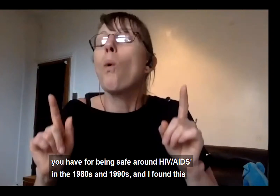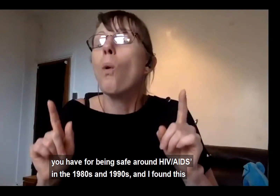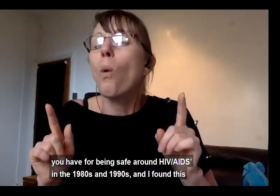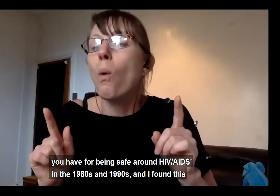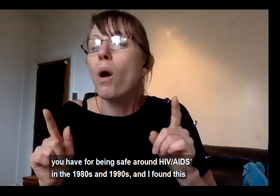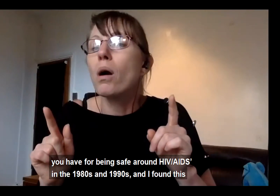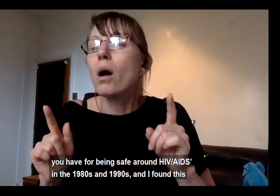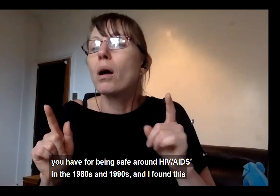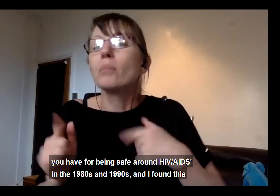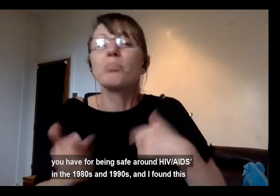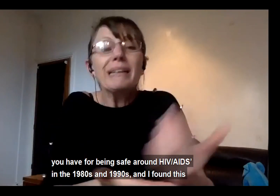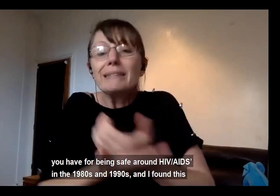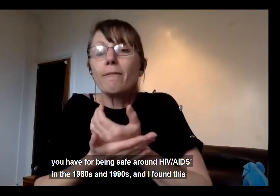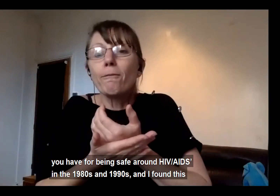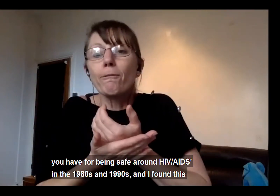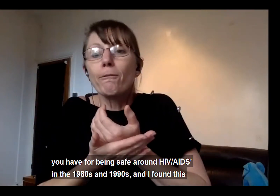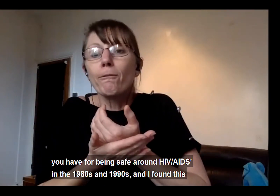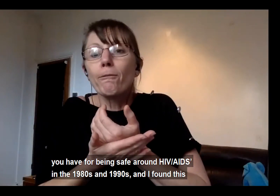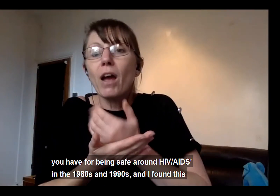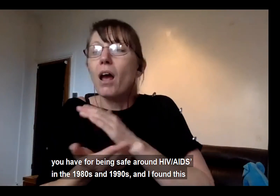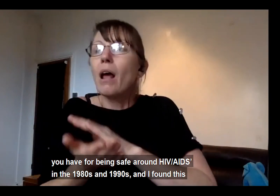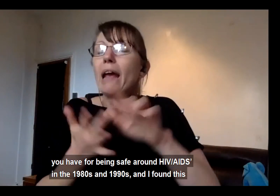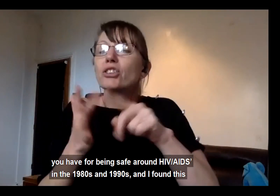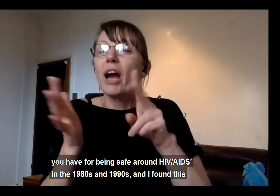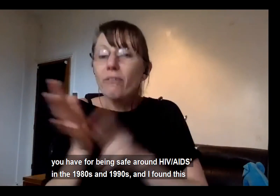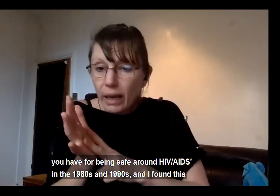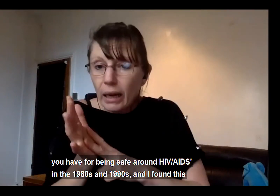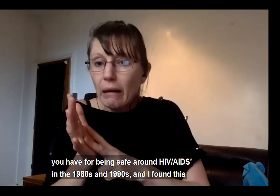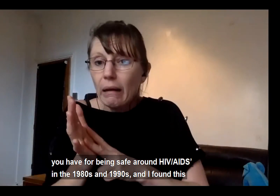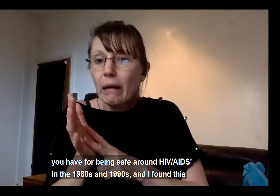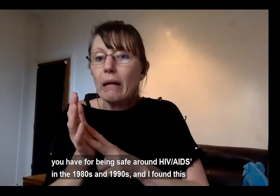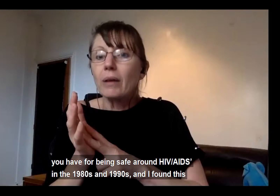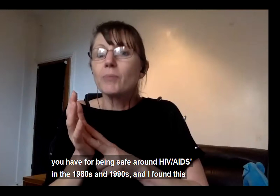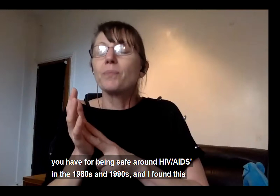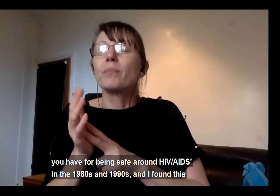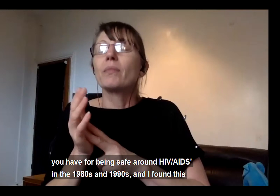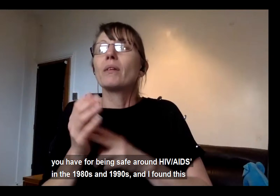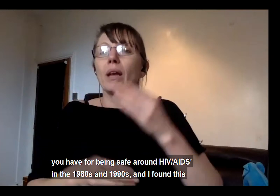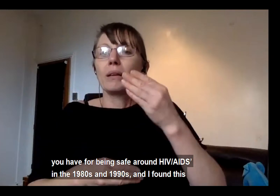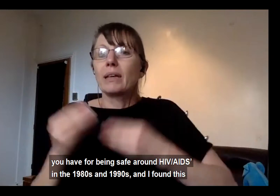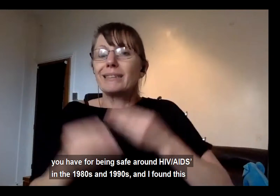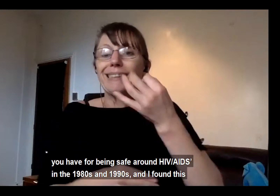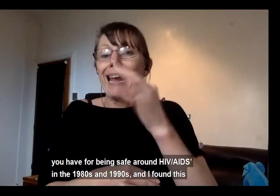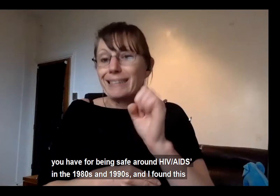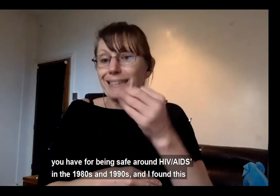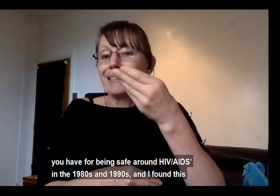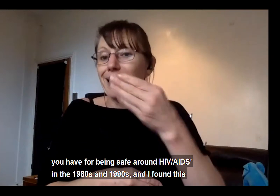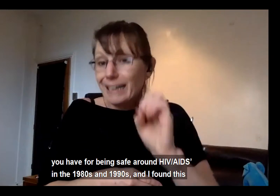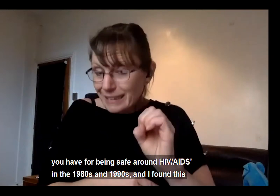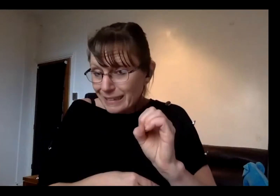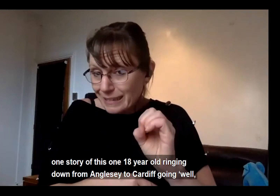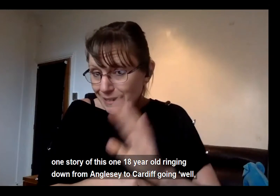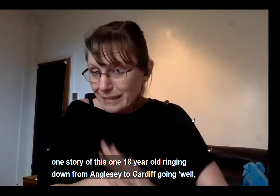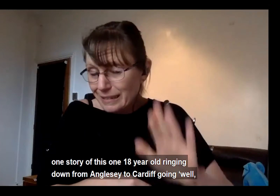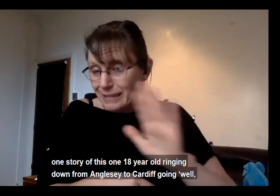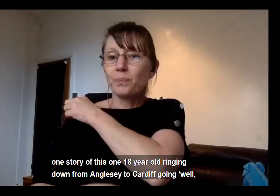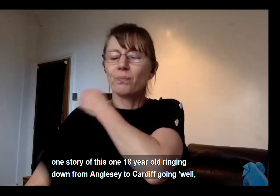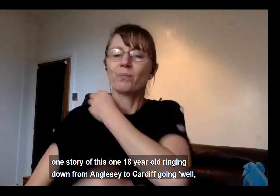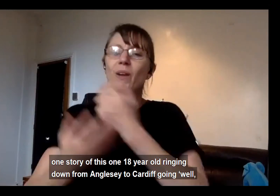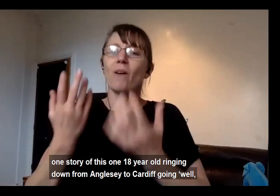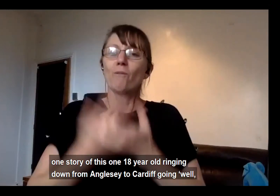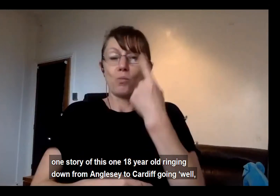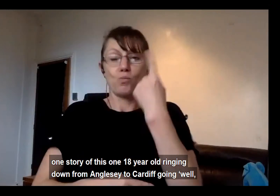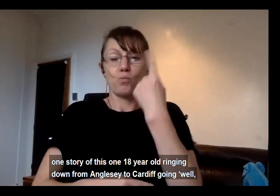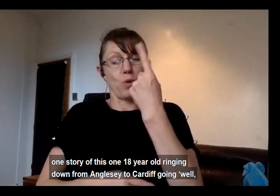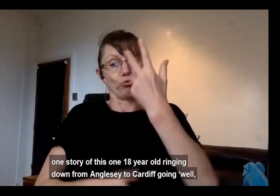being safe around HIV/AIDS in the 80s and 1990s? And I found this one story